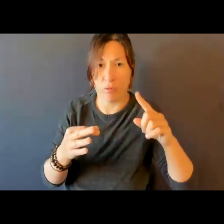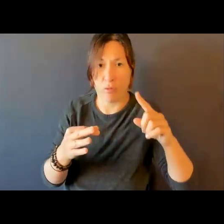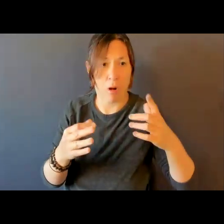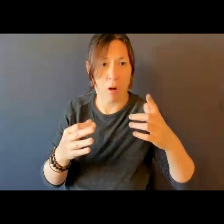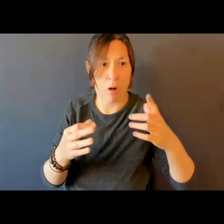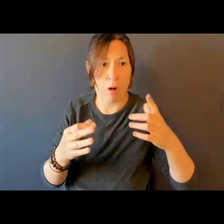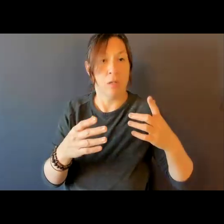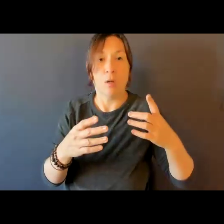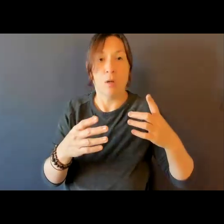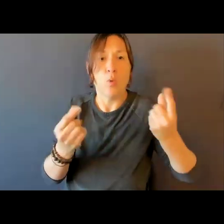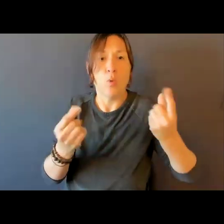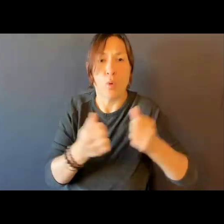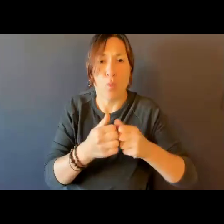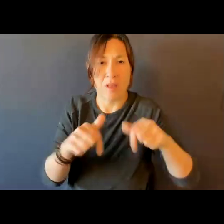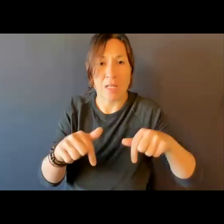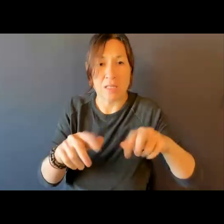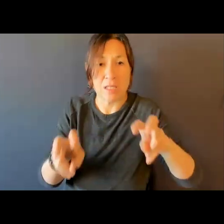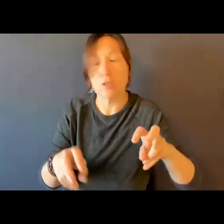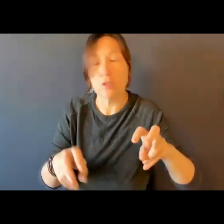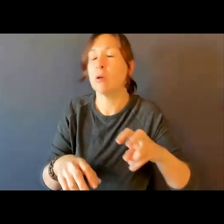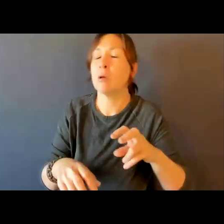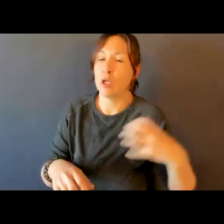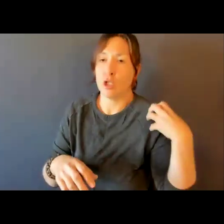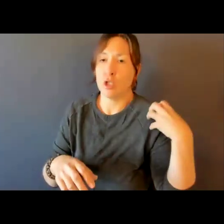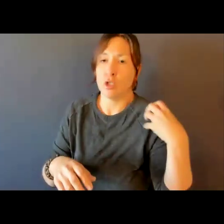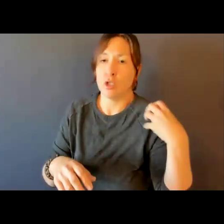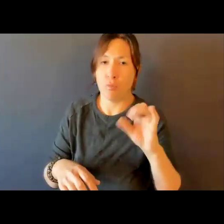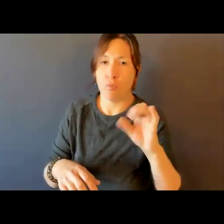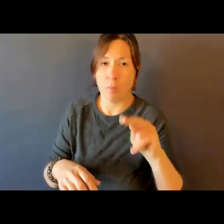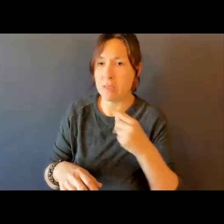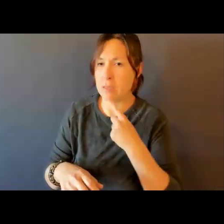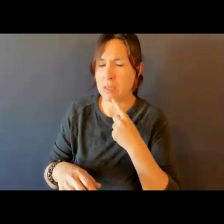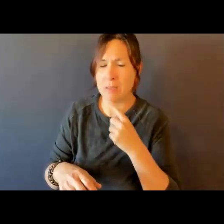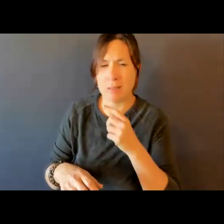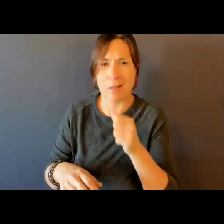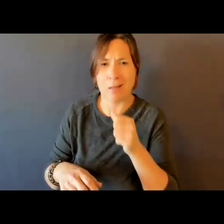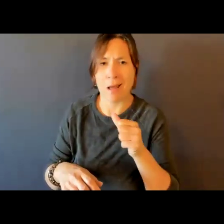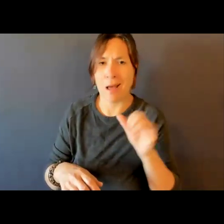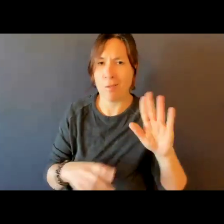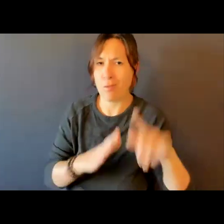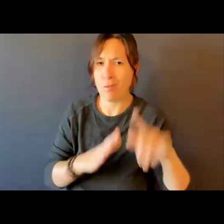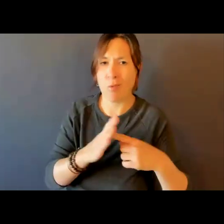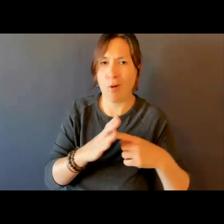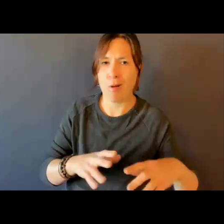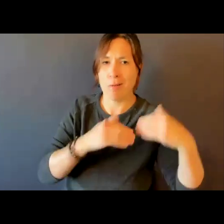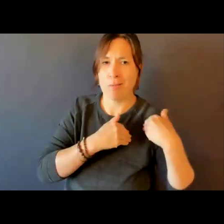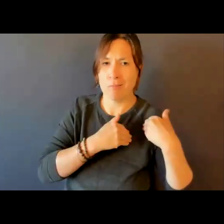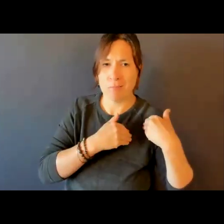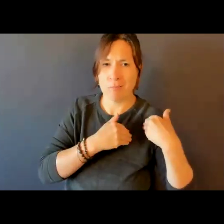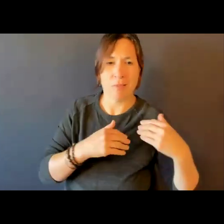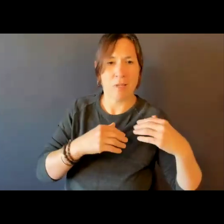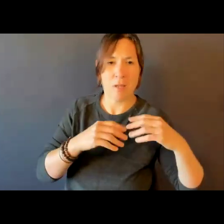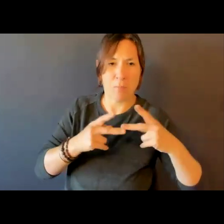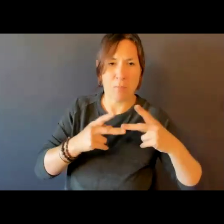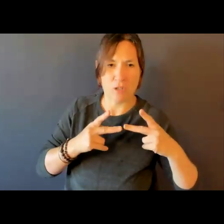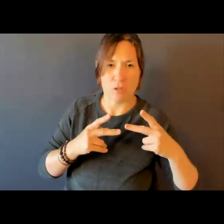tradition not to take a public position on matters that go beyond our political boundaries. The absolute silence of the rest of